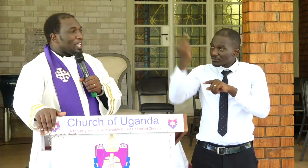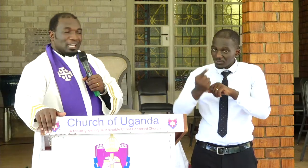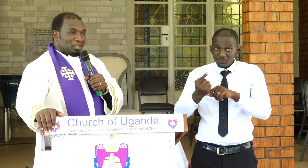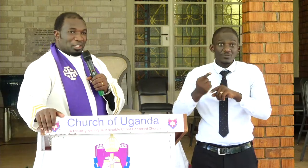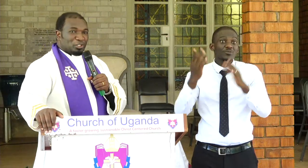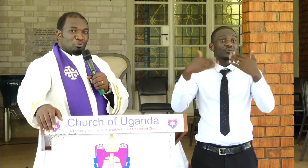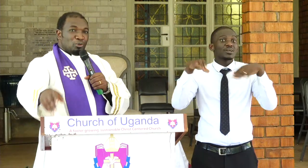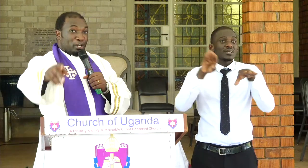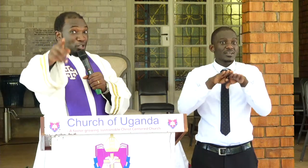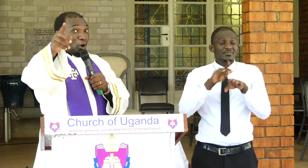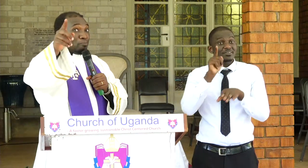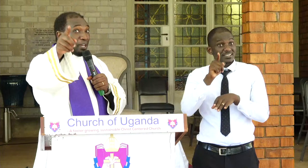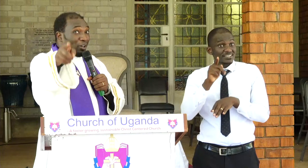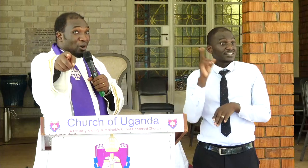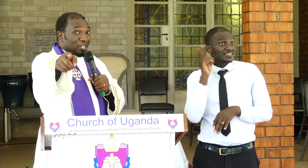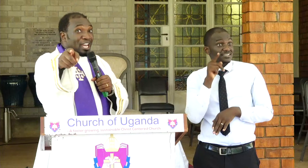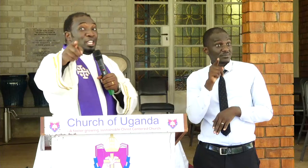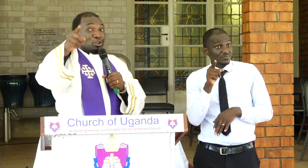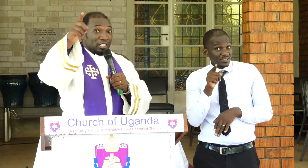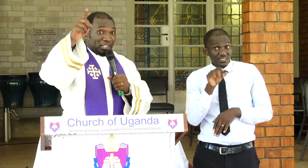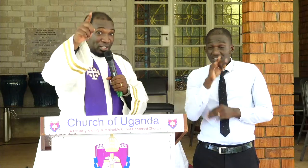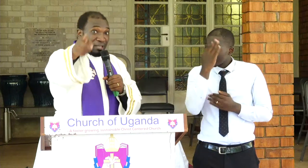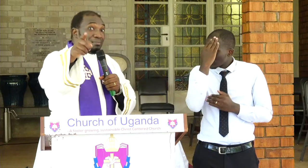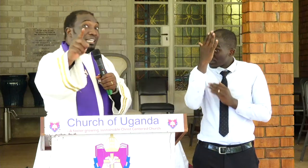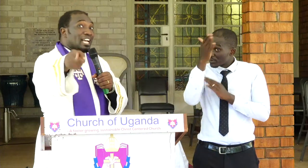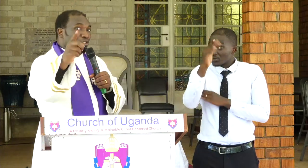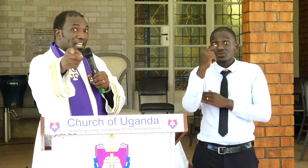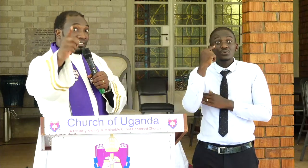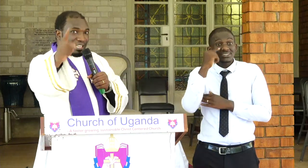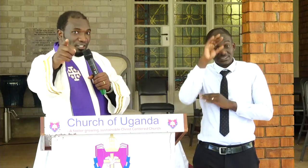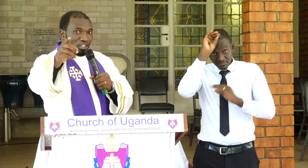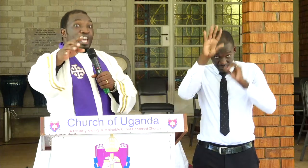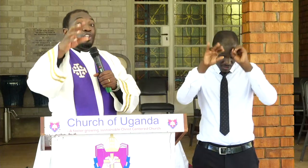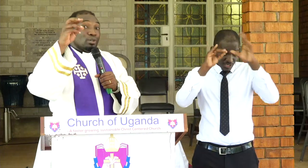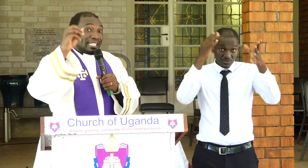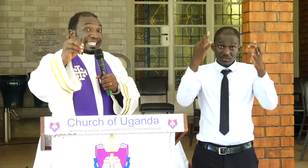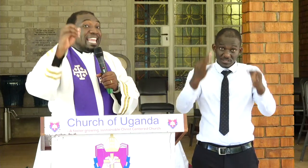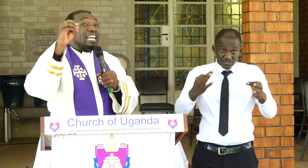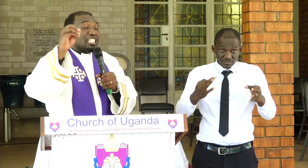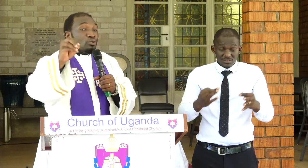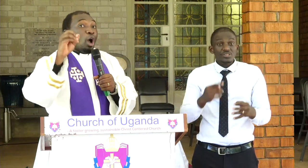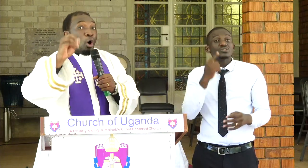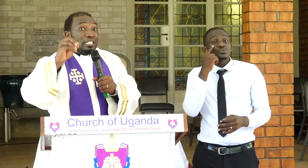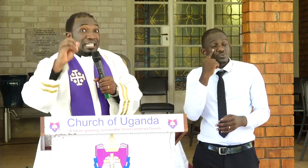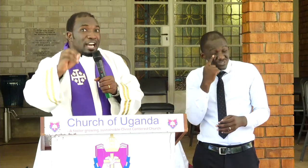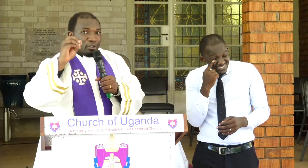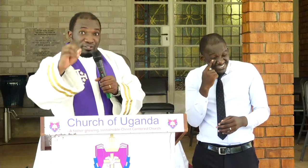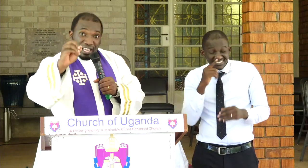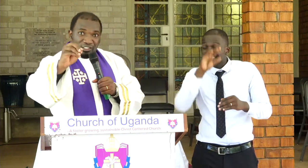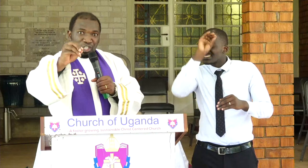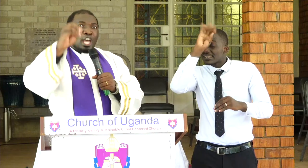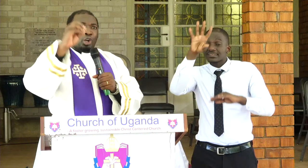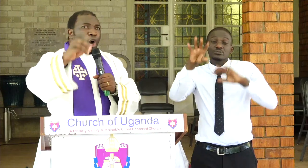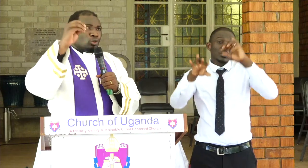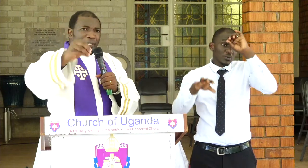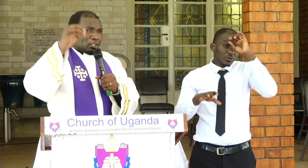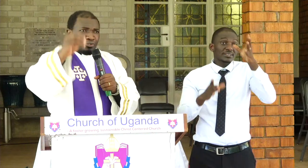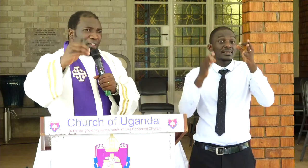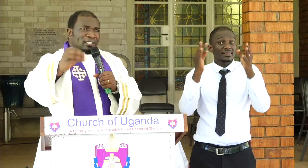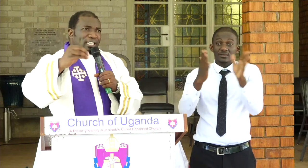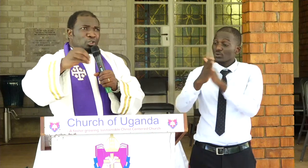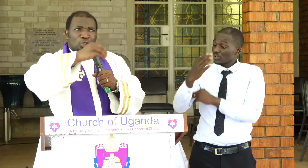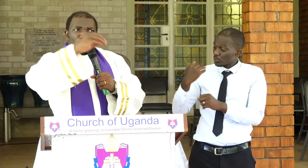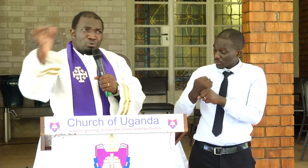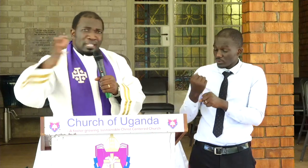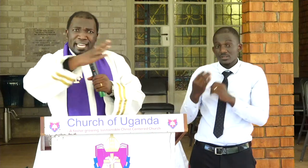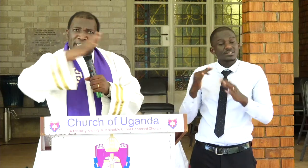somewhere? Listen to me, when you obey God, you will see miraculous things. You will see extraordinary things. God will do